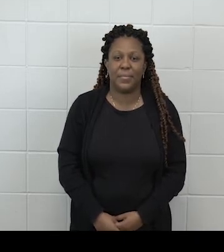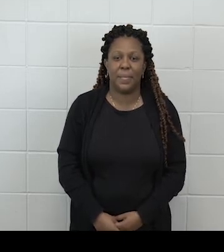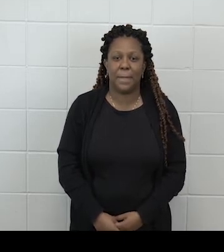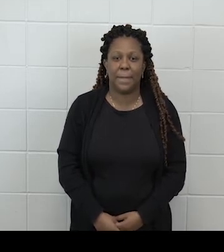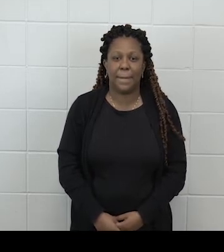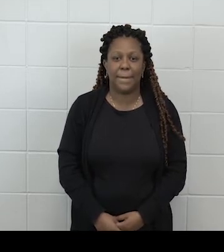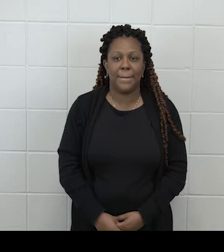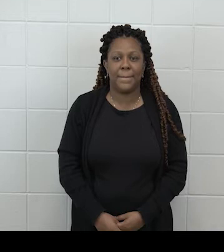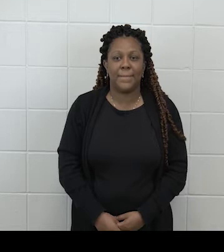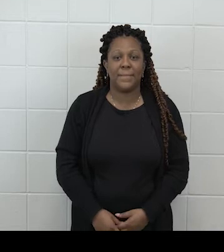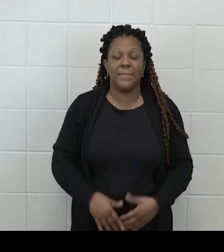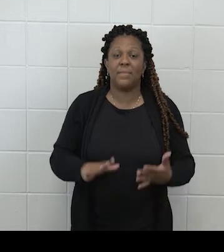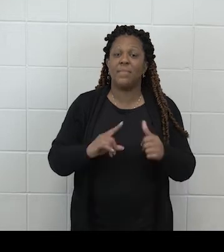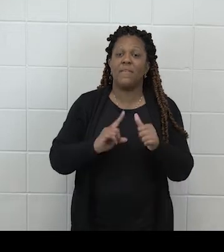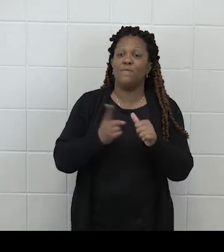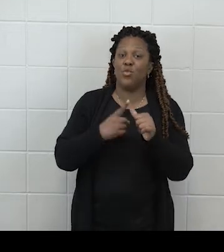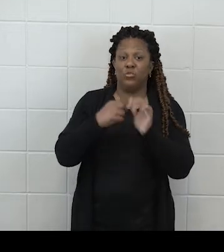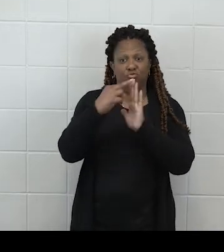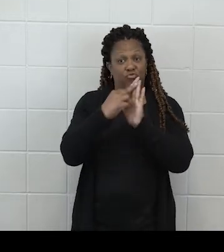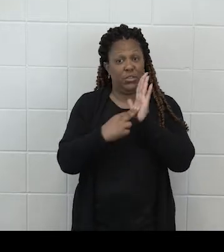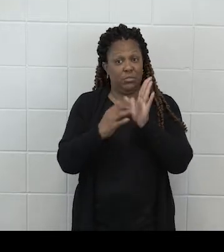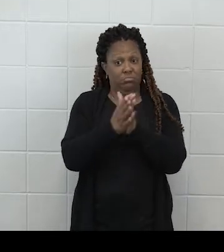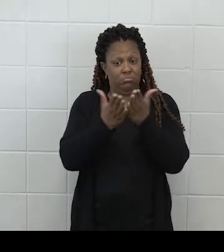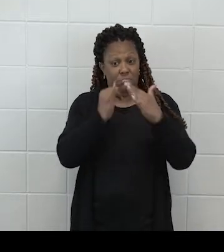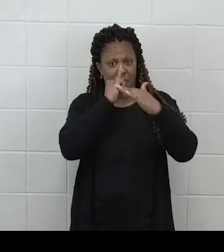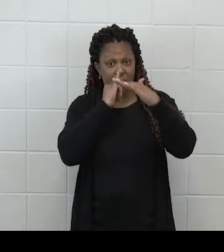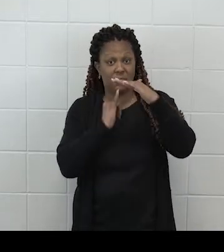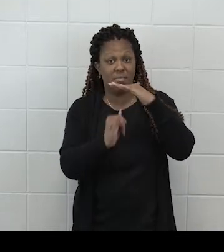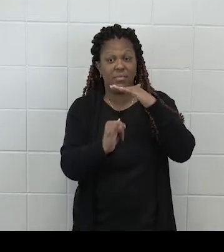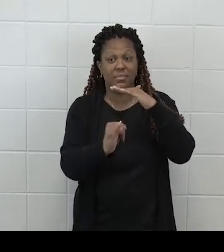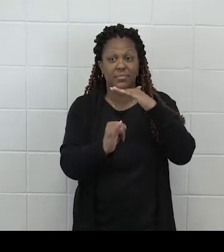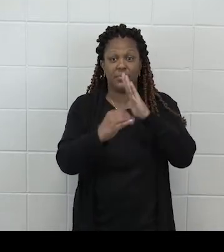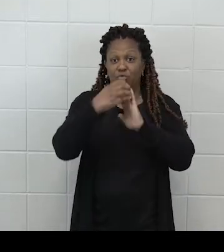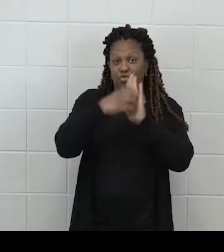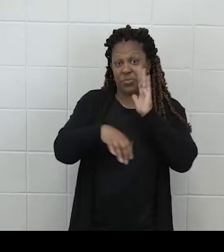The first reading is from the book of Isaiah, chapter 6, starting with verse 1.